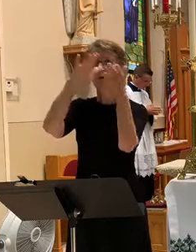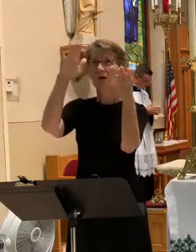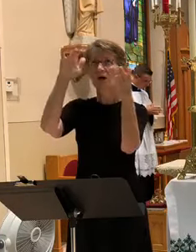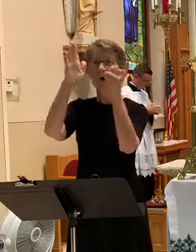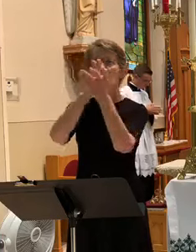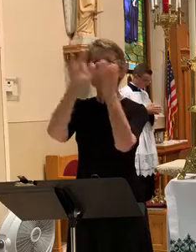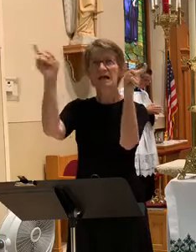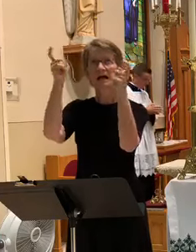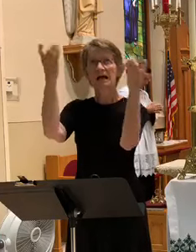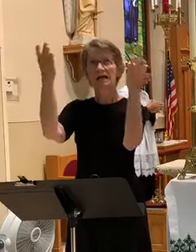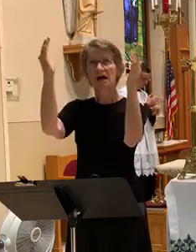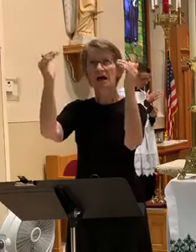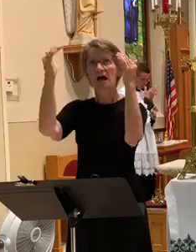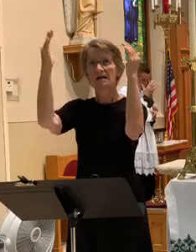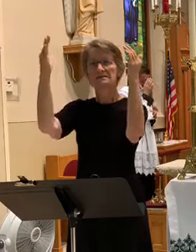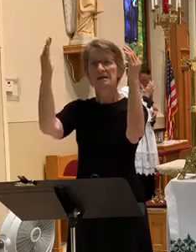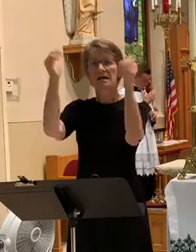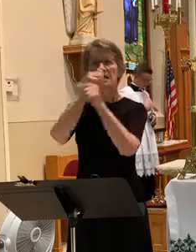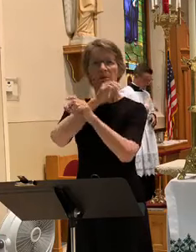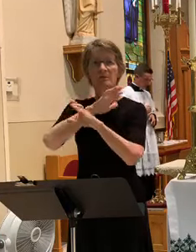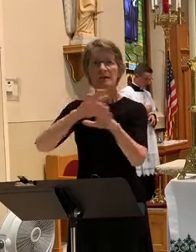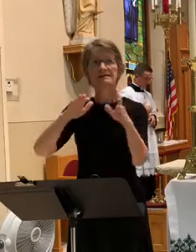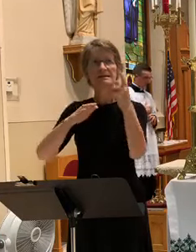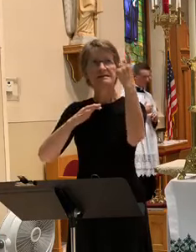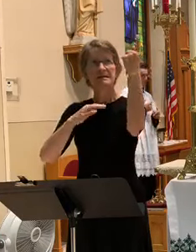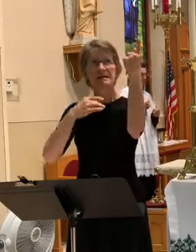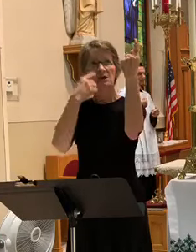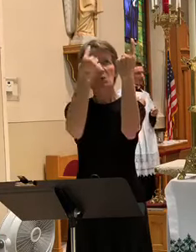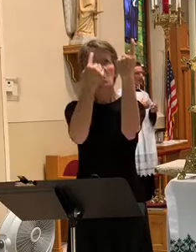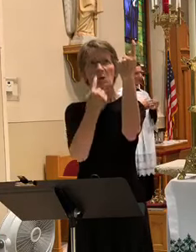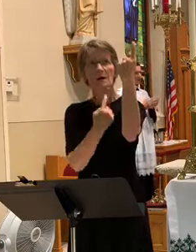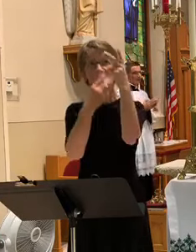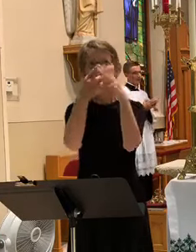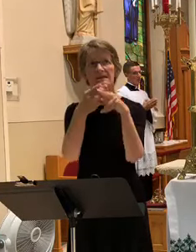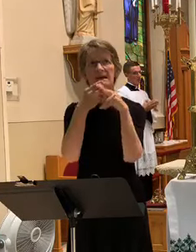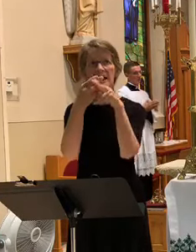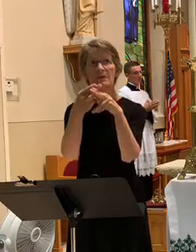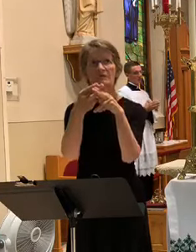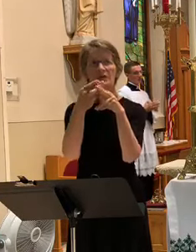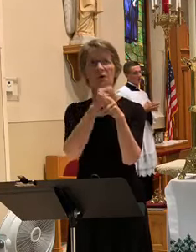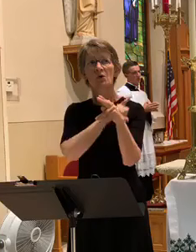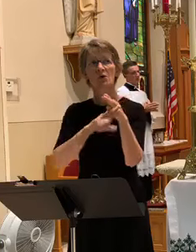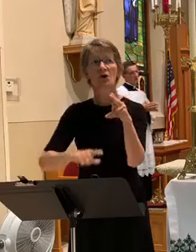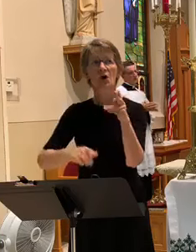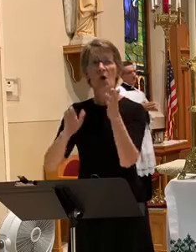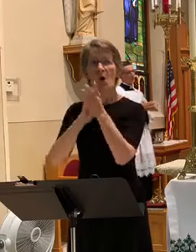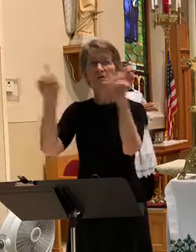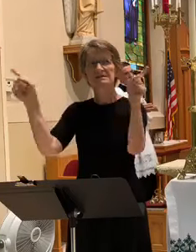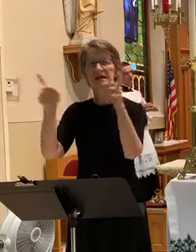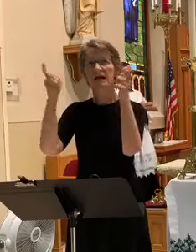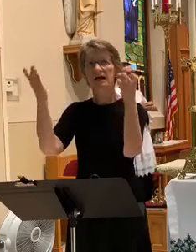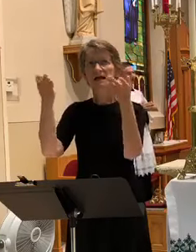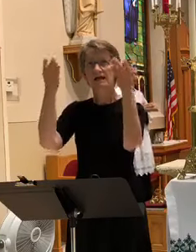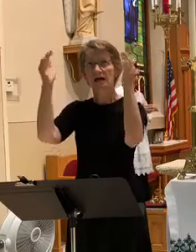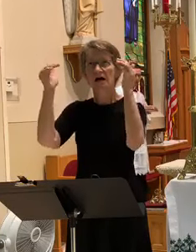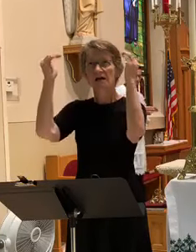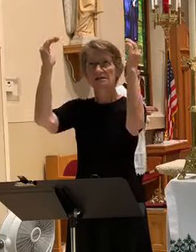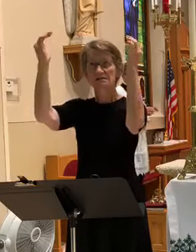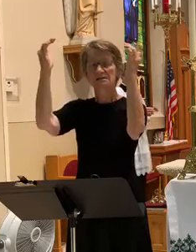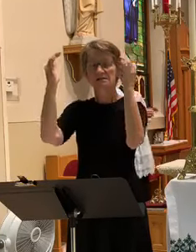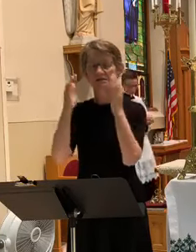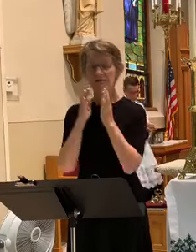glory. Hosanna in the highest. Blessed is he who comes in the name of the Lord. Hosanna in